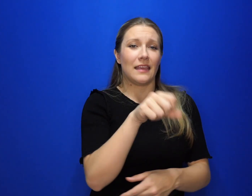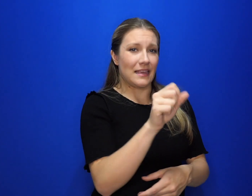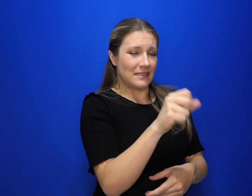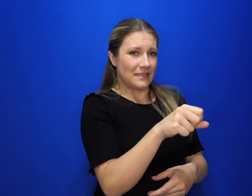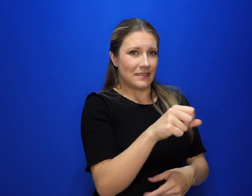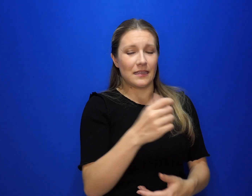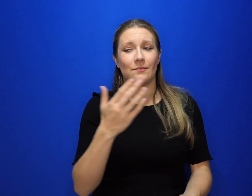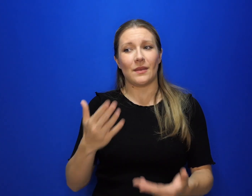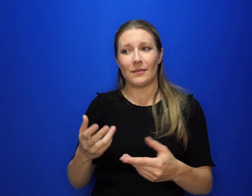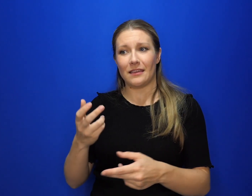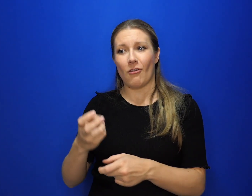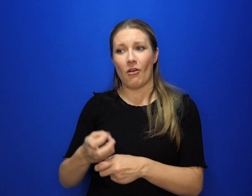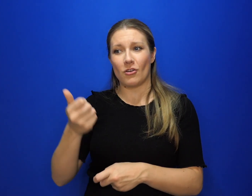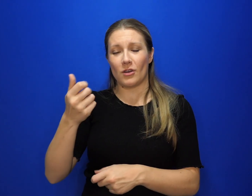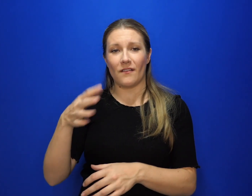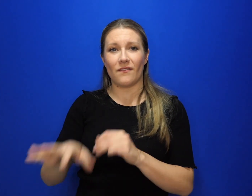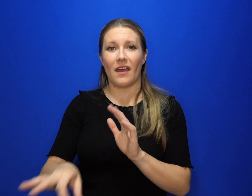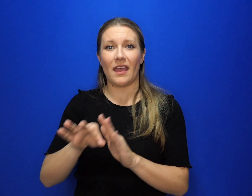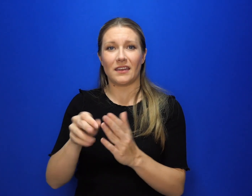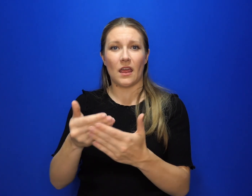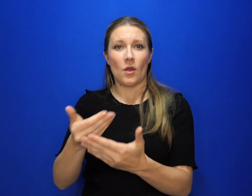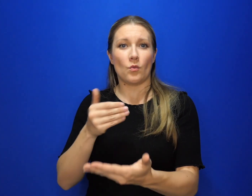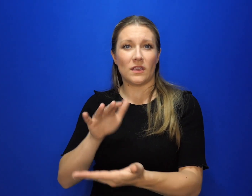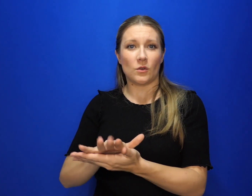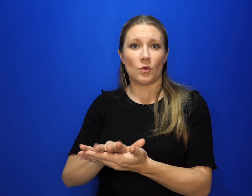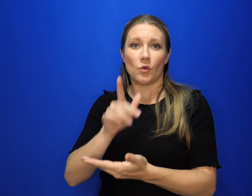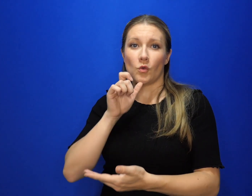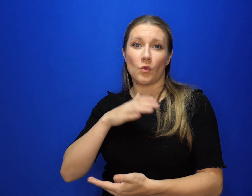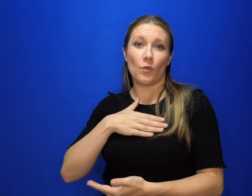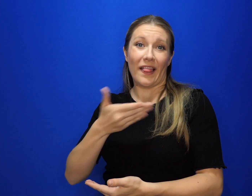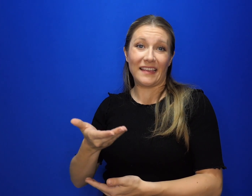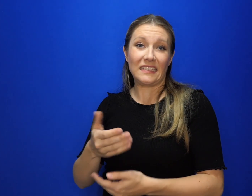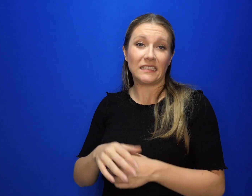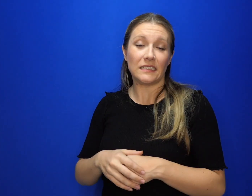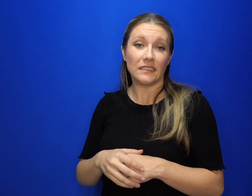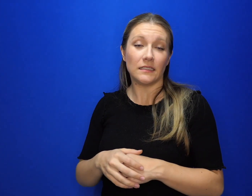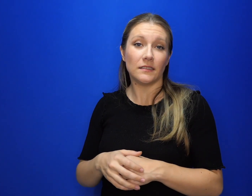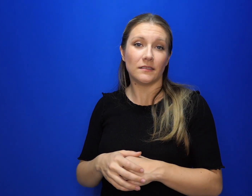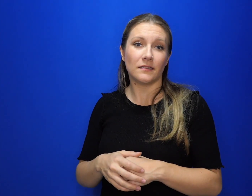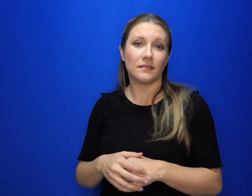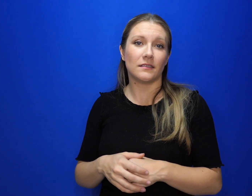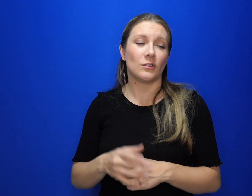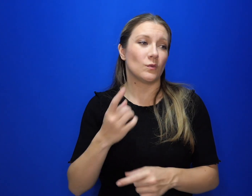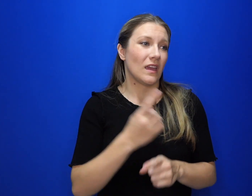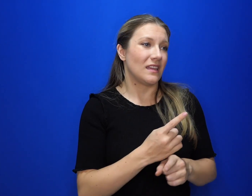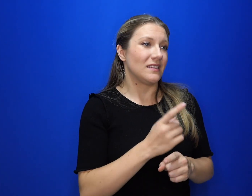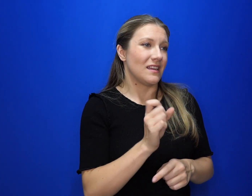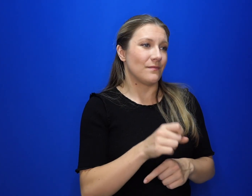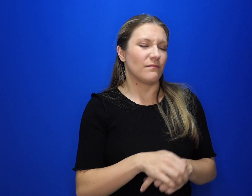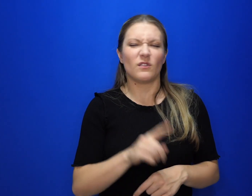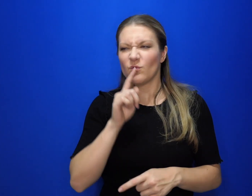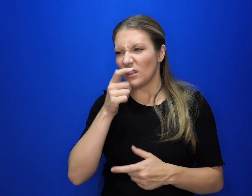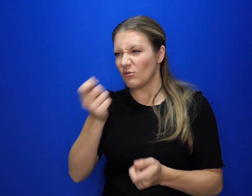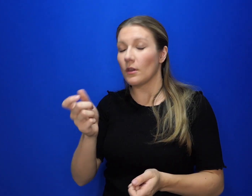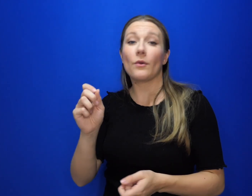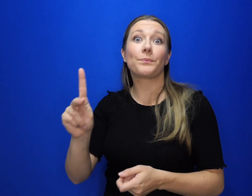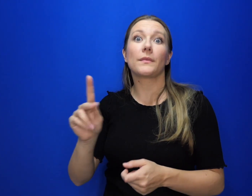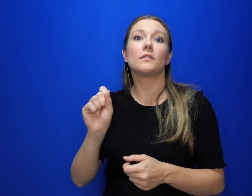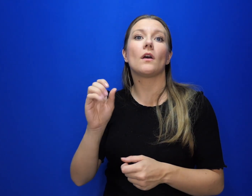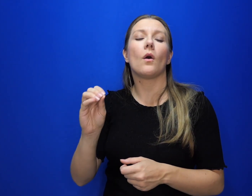It's might be difficult to find a preschool who's willing to do this for you. Right. Yeah. It is very interesting. Okay.